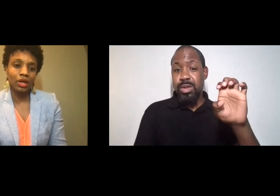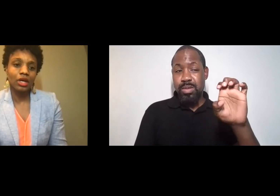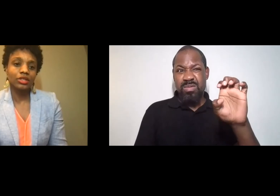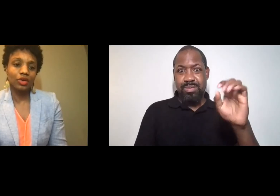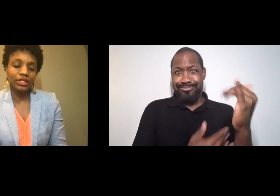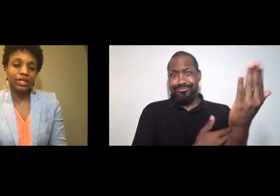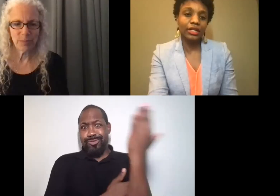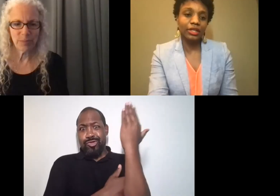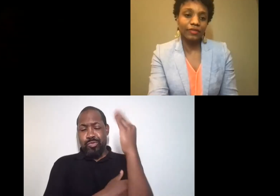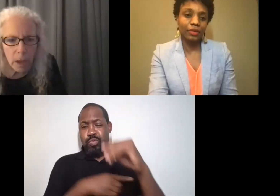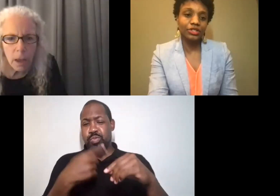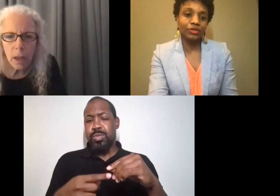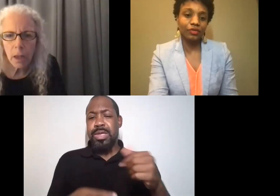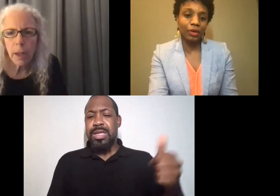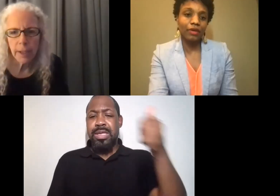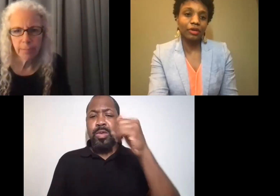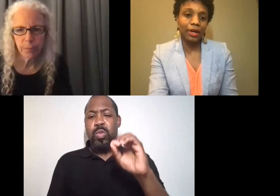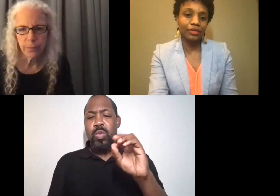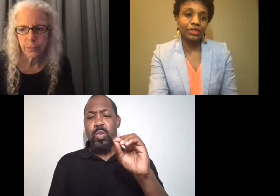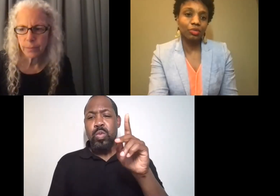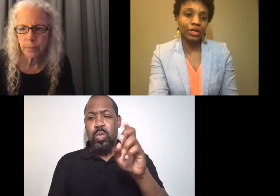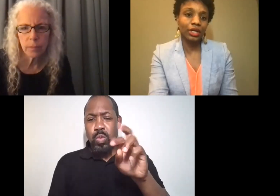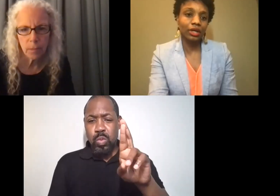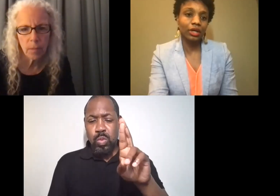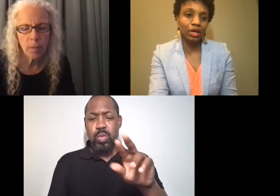So I did get the information from Governor Mike this morning